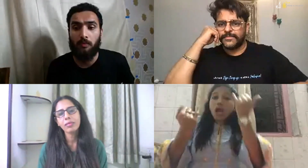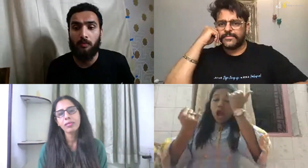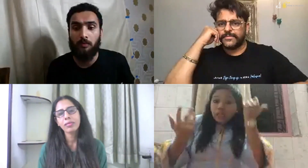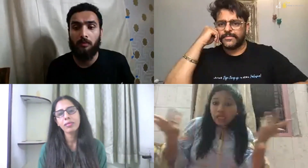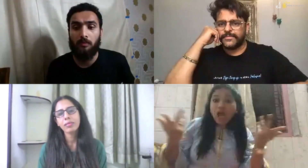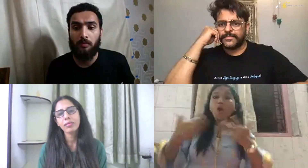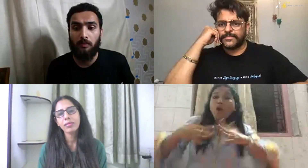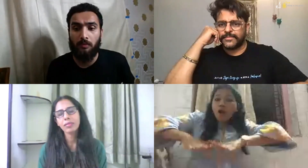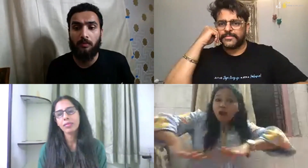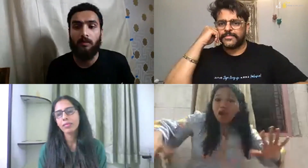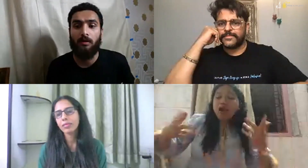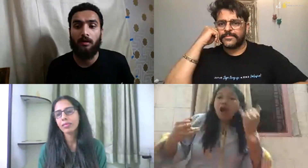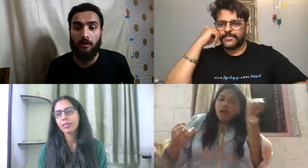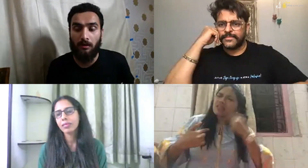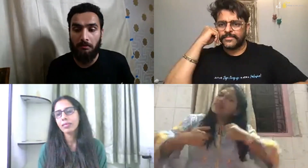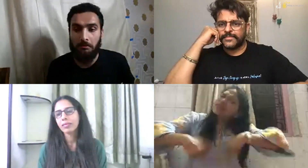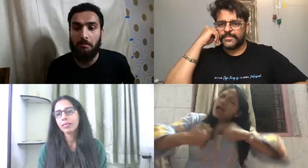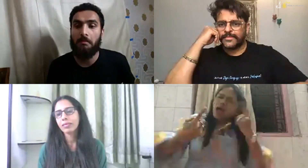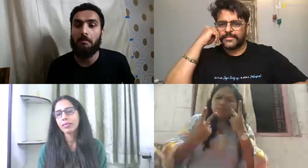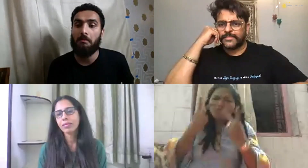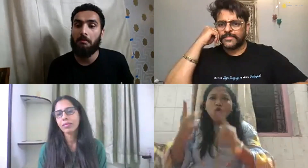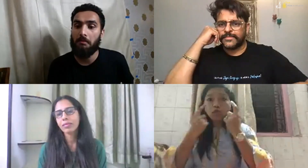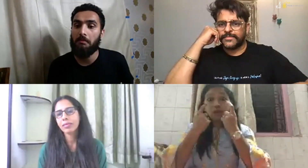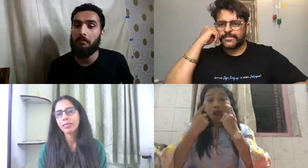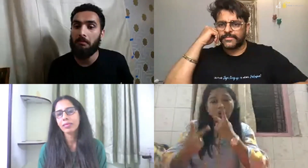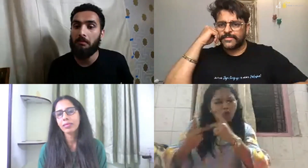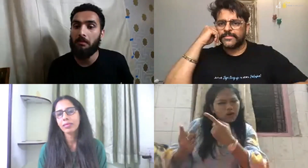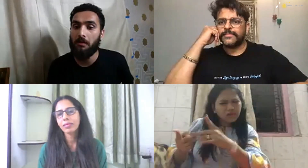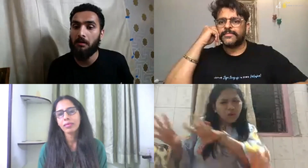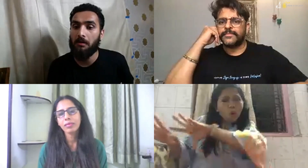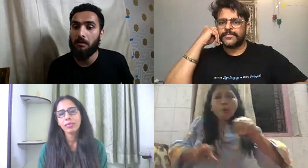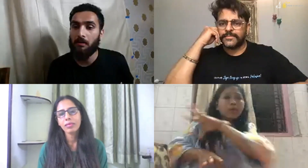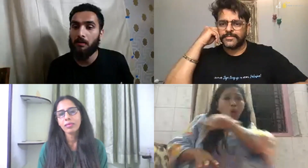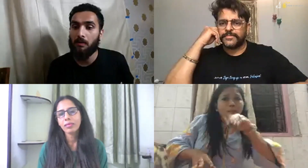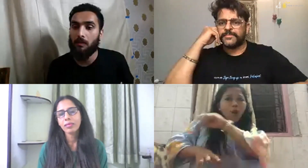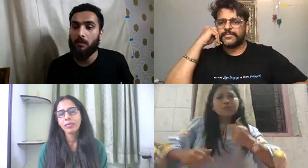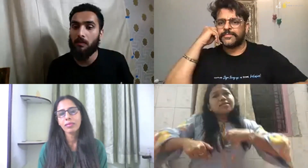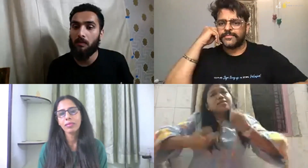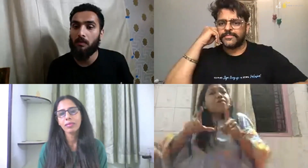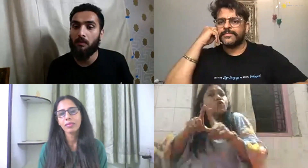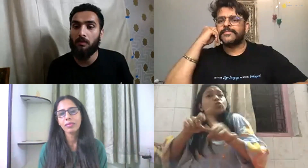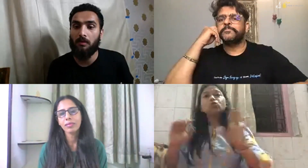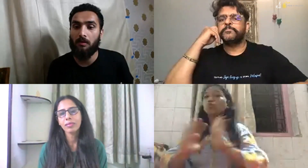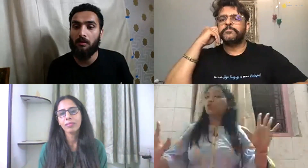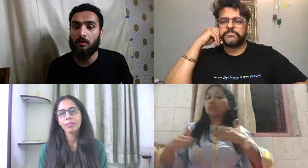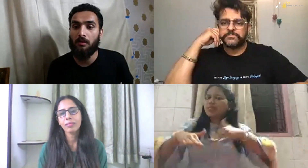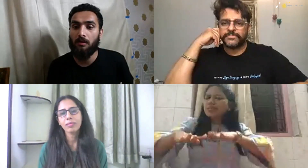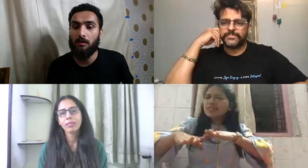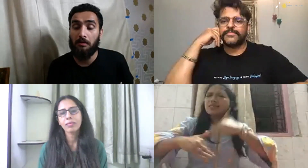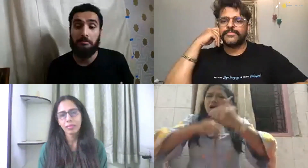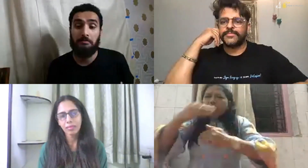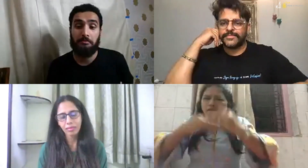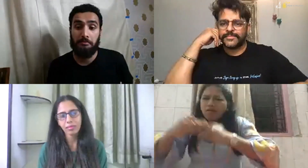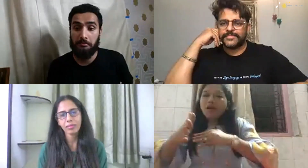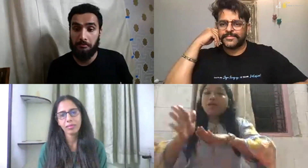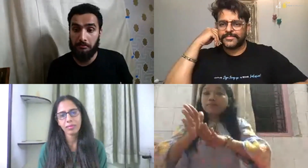how people got so inspired from me, because it's just a visual thing. So while watching all the